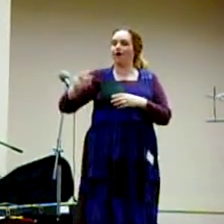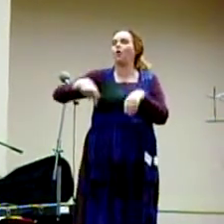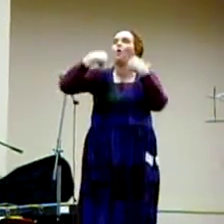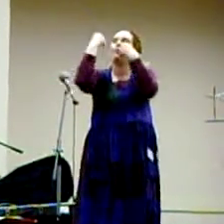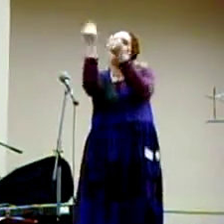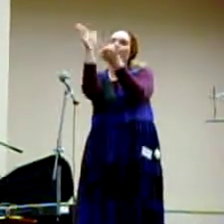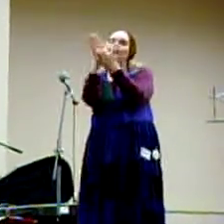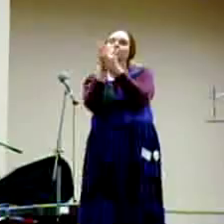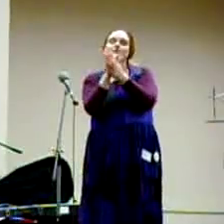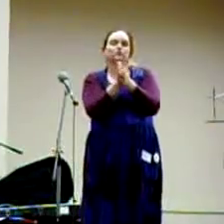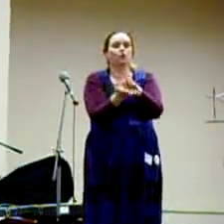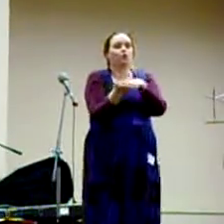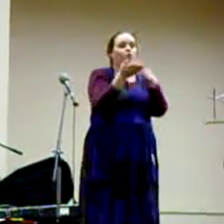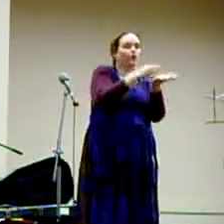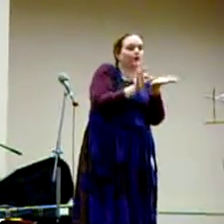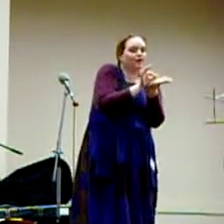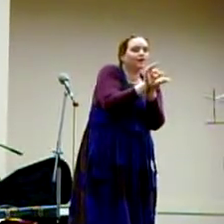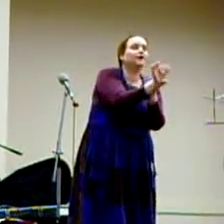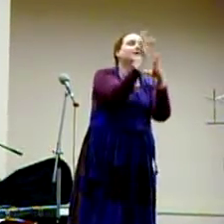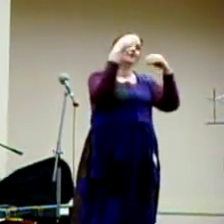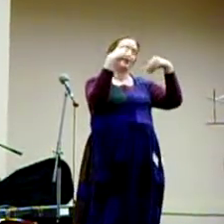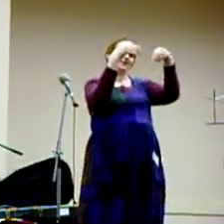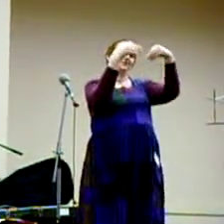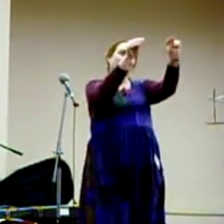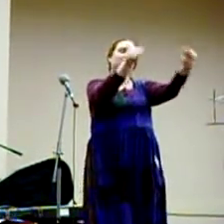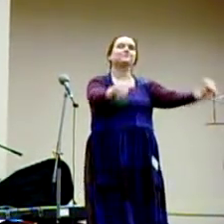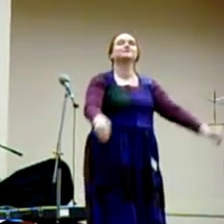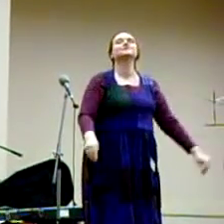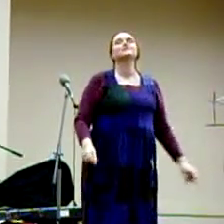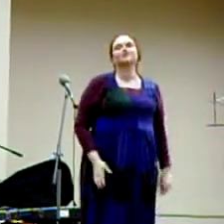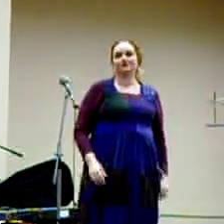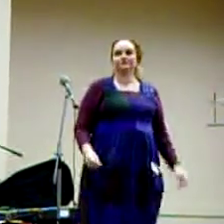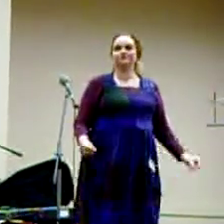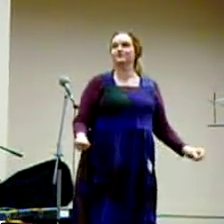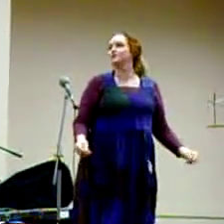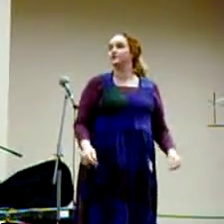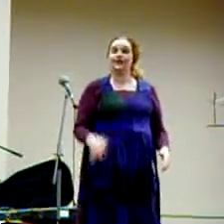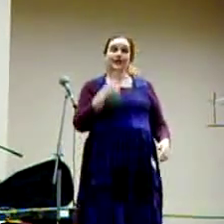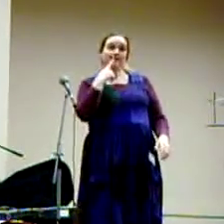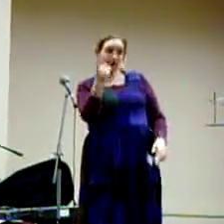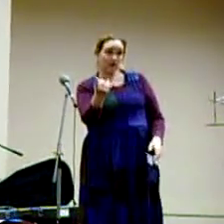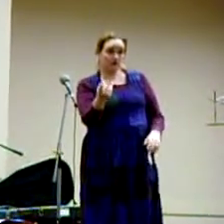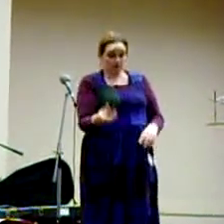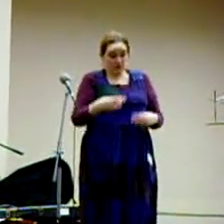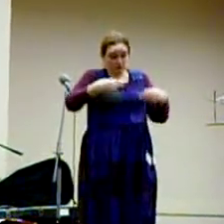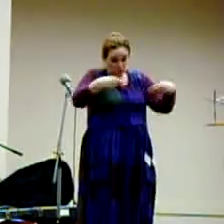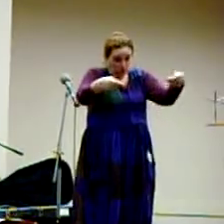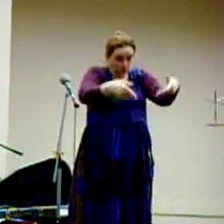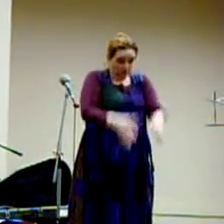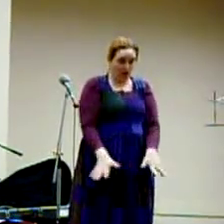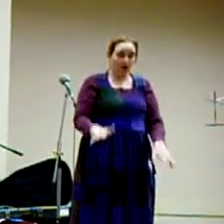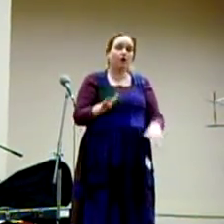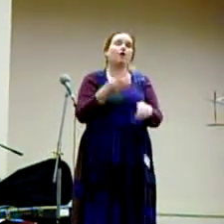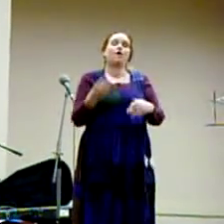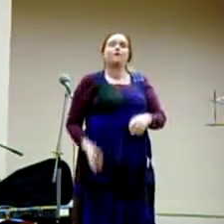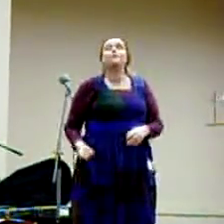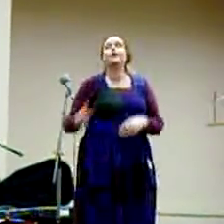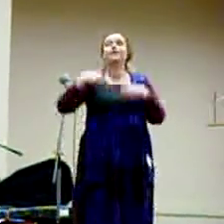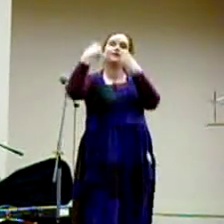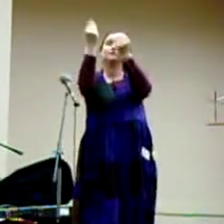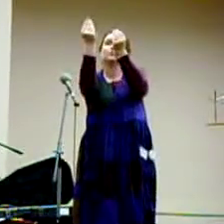Bob's Dog Obedience School and Taxidermy Shop. Till you drop at Bob's